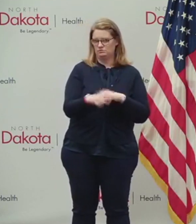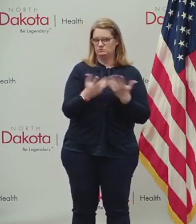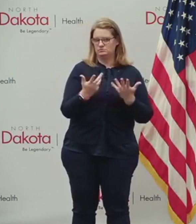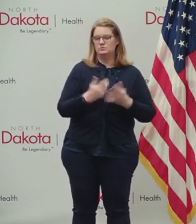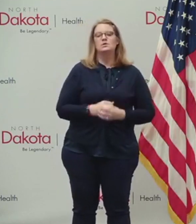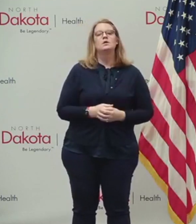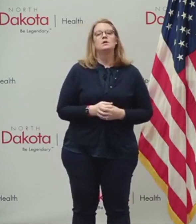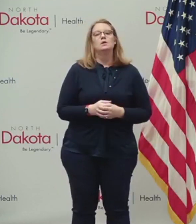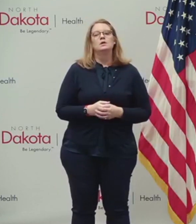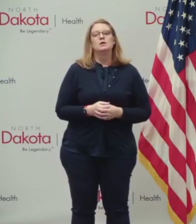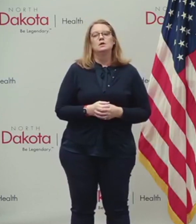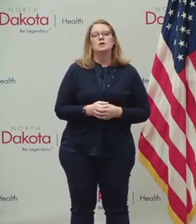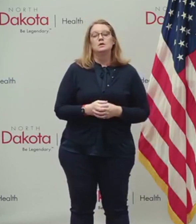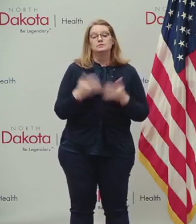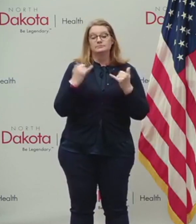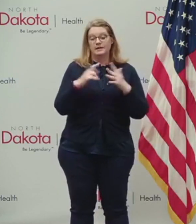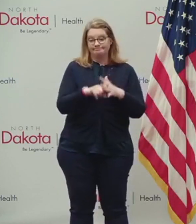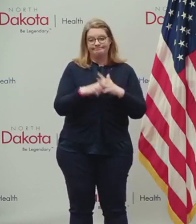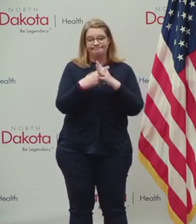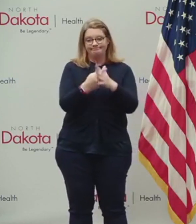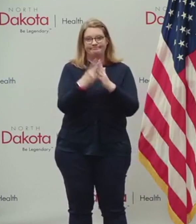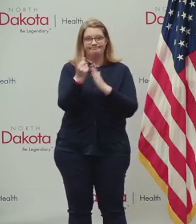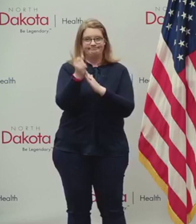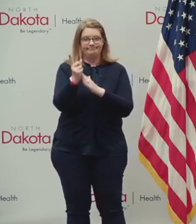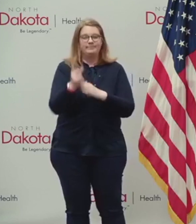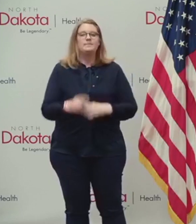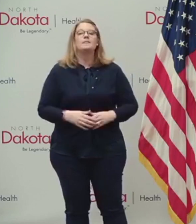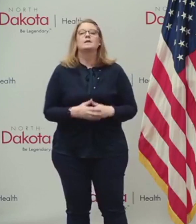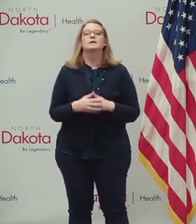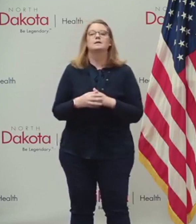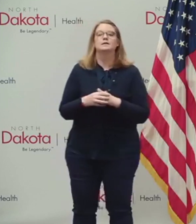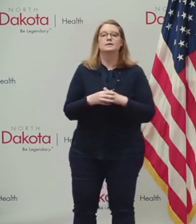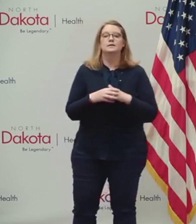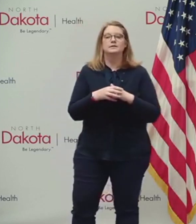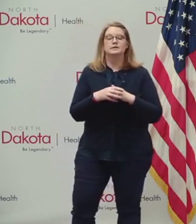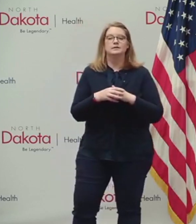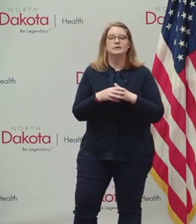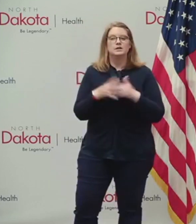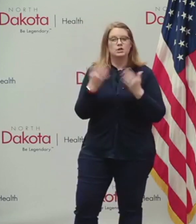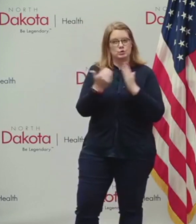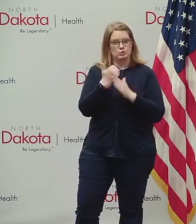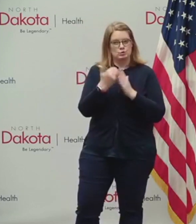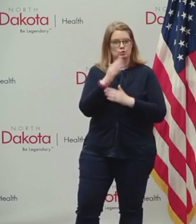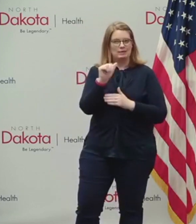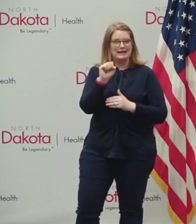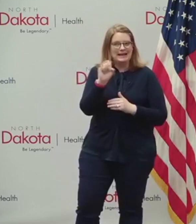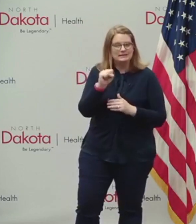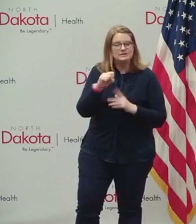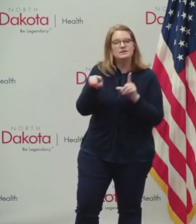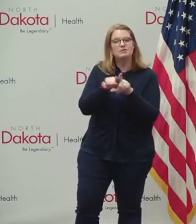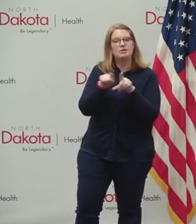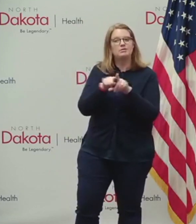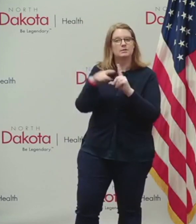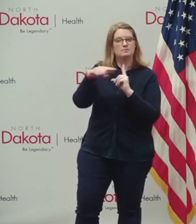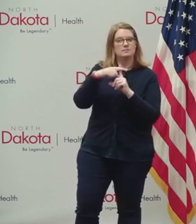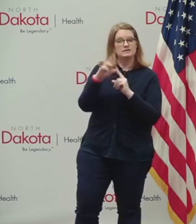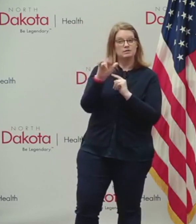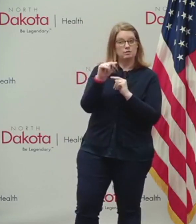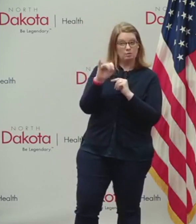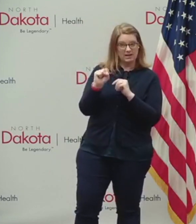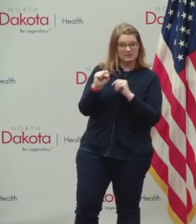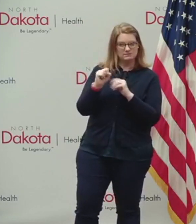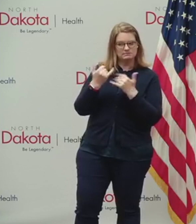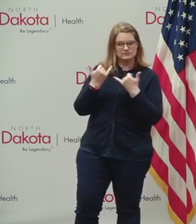For questions, let's jump right in. We know that new cases and positivity rates are still moving in the